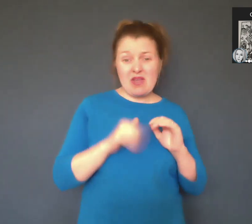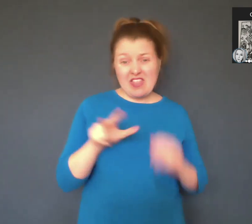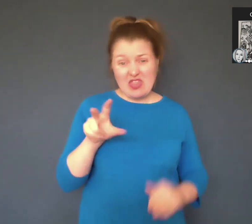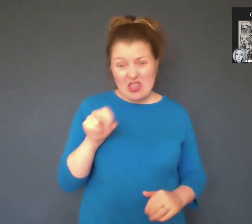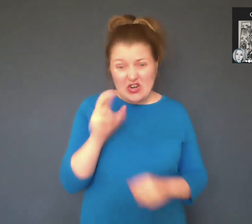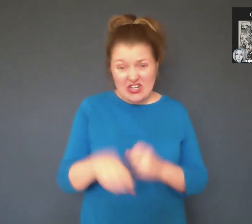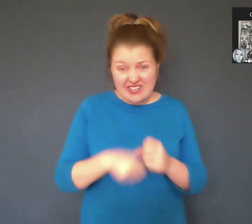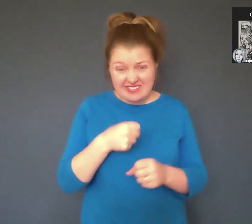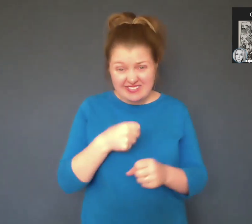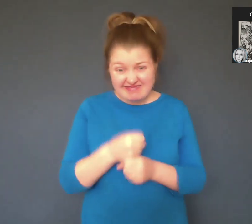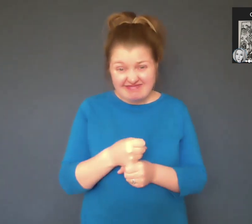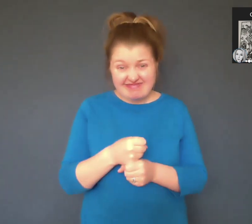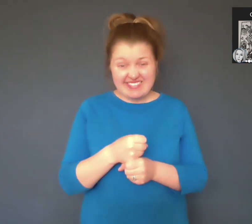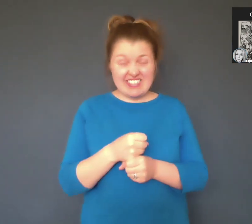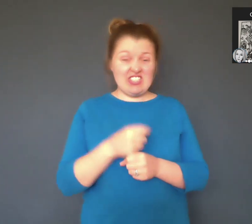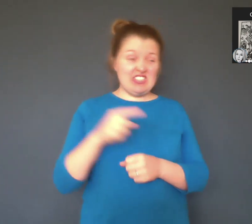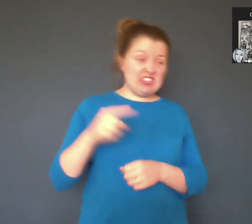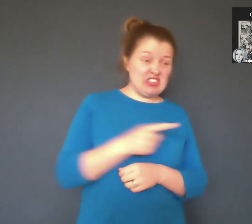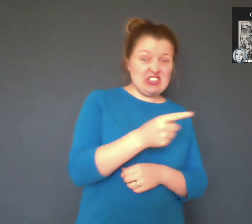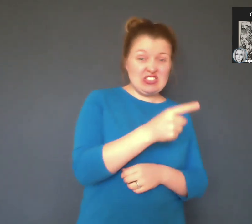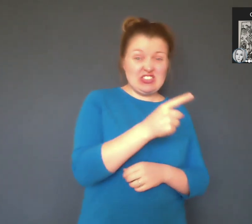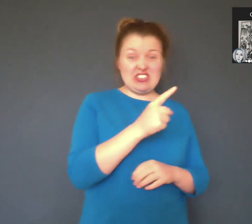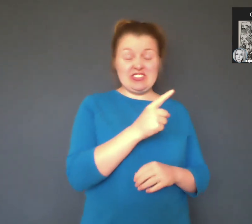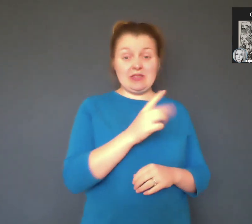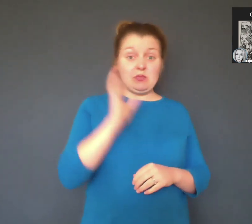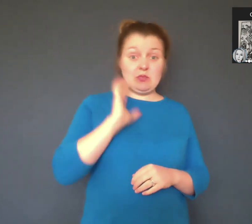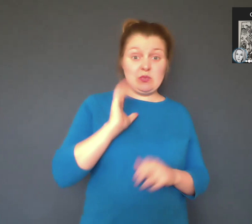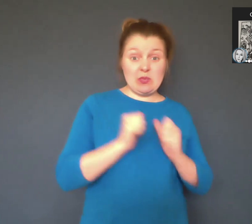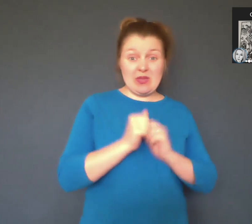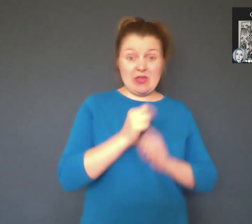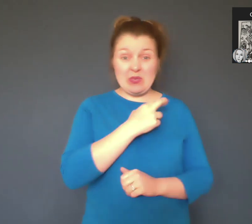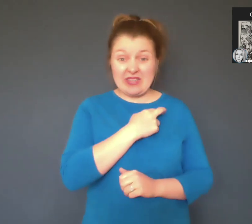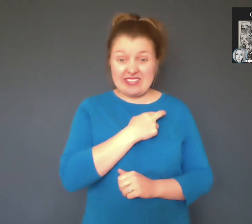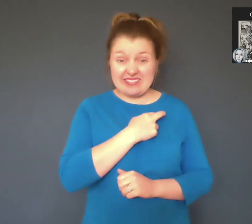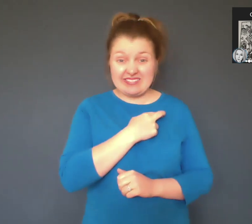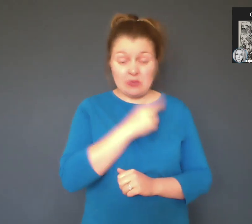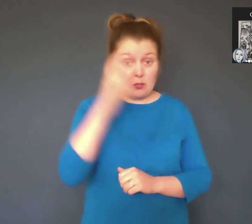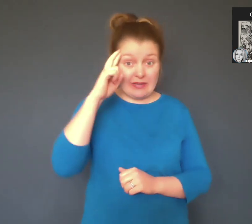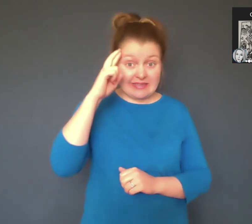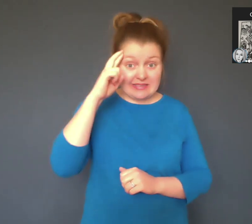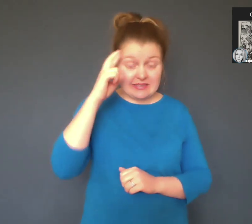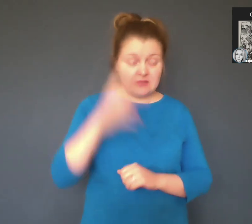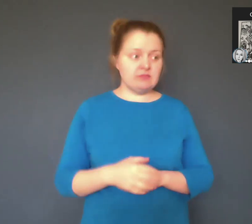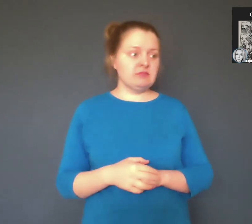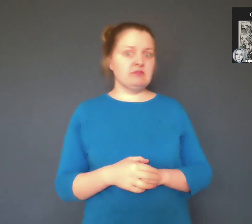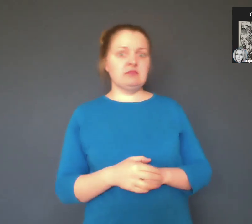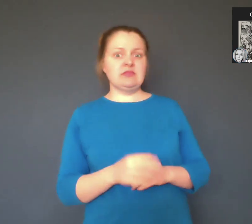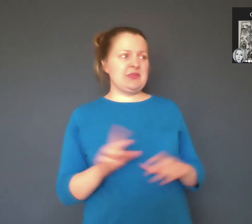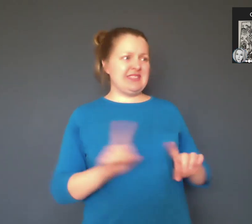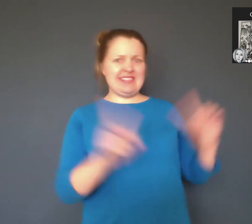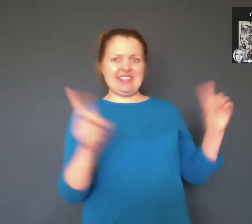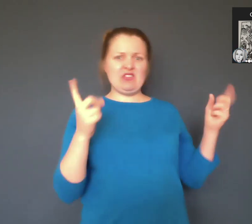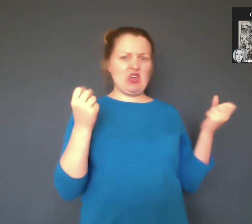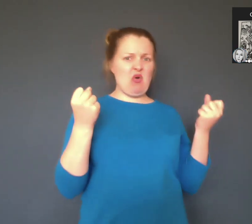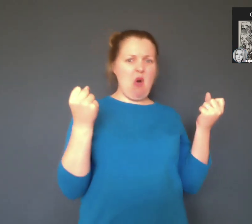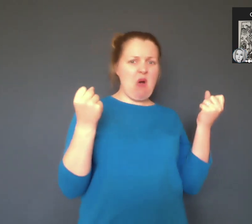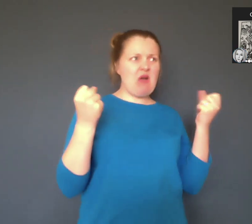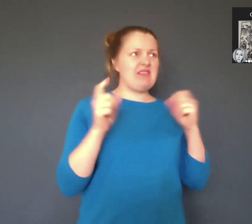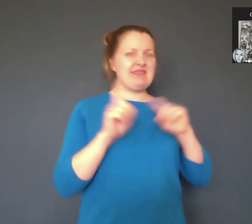on the streets, and new aircraft overhead. So many distractions, all keeping Harvey from the trail. "I don't know which way